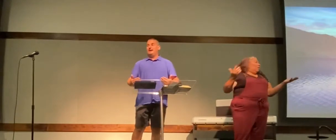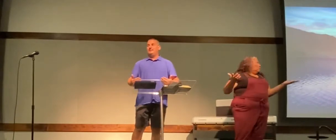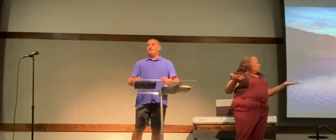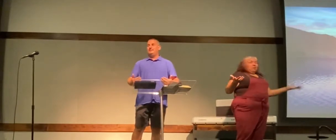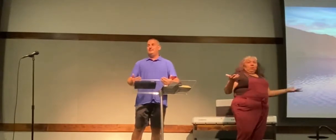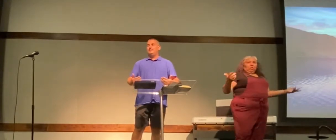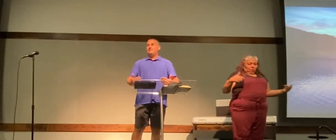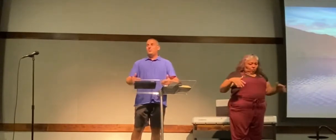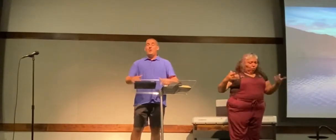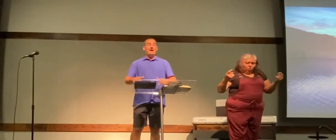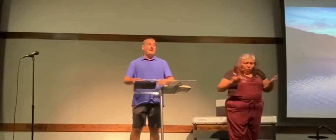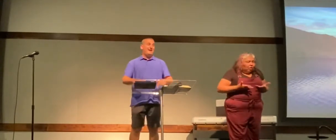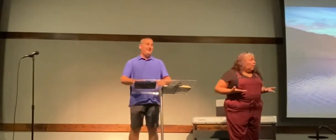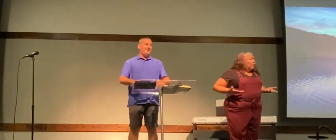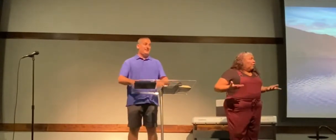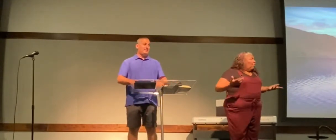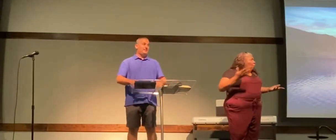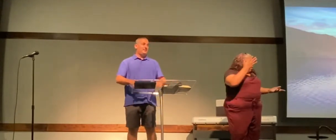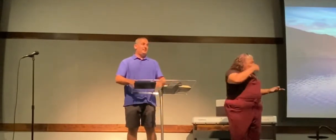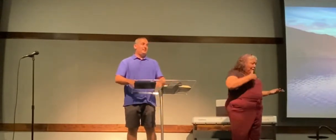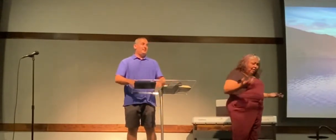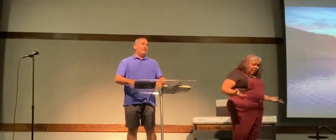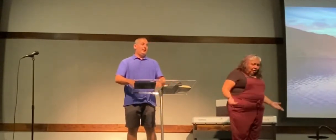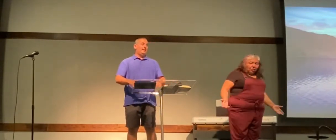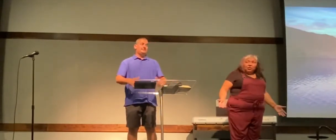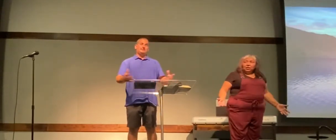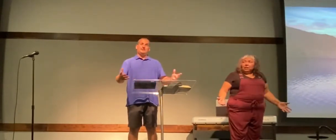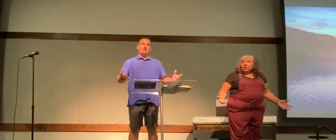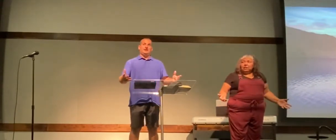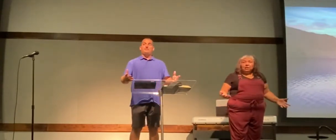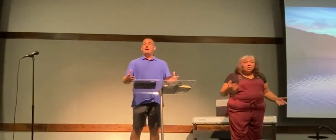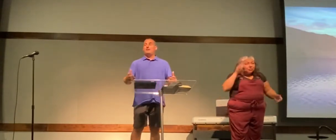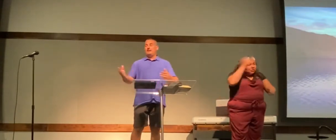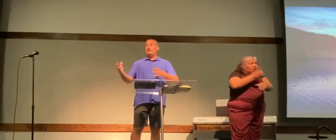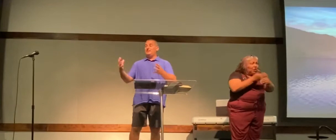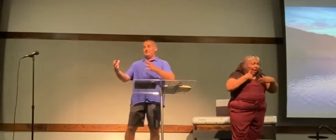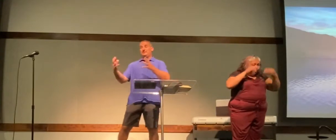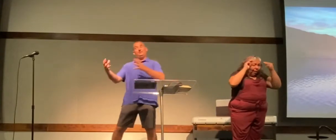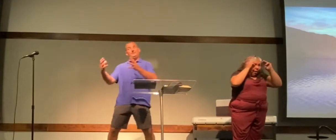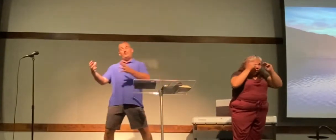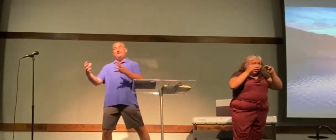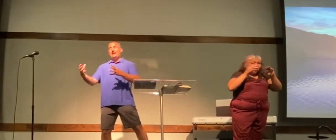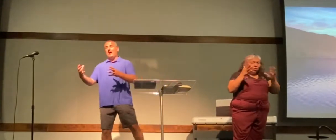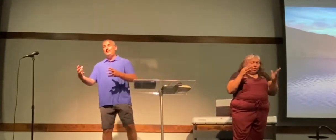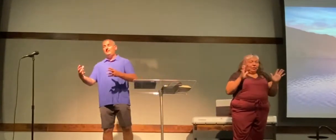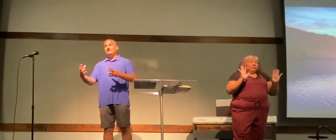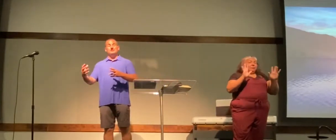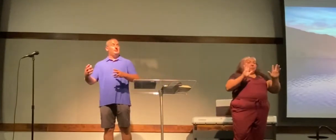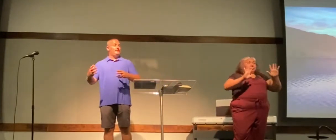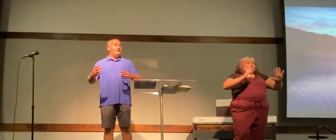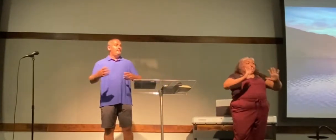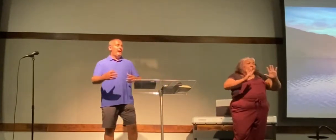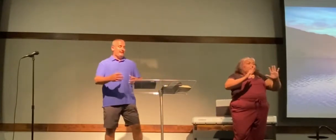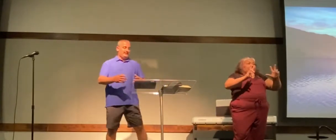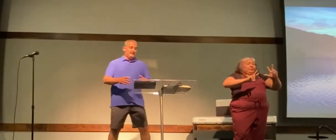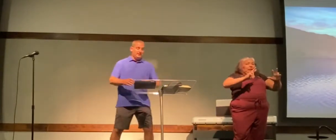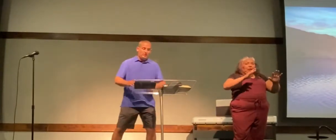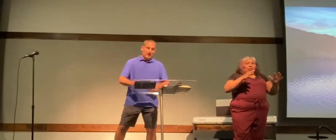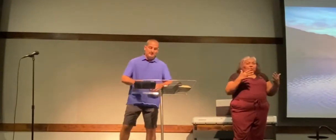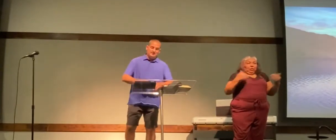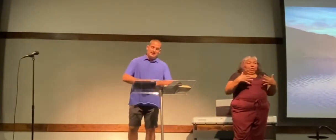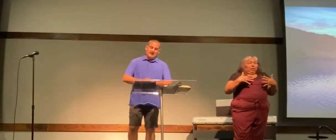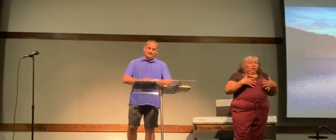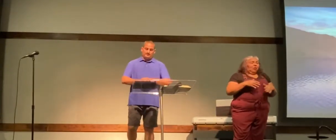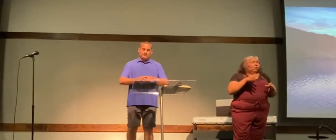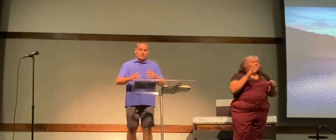truck, Dad? Why am I here? And I was like, son, you had a migraine. And he was a little freaked out. He was a little panicked. He didn't